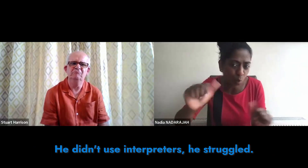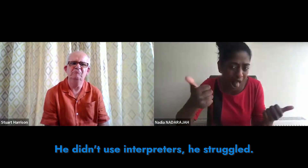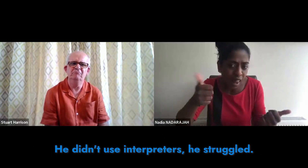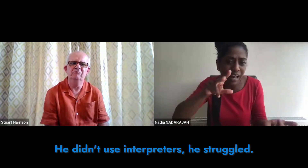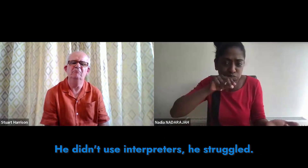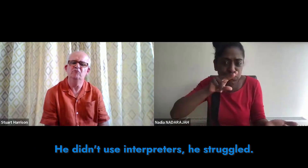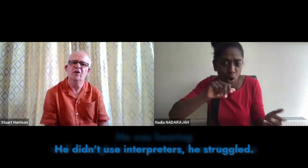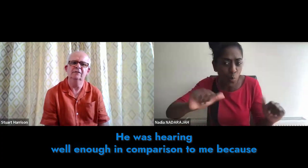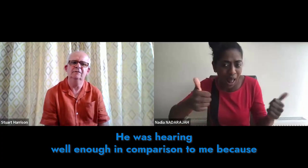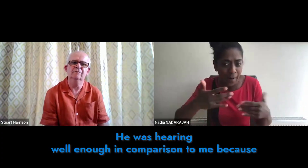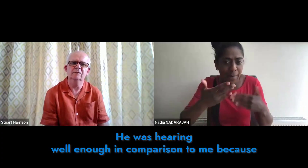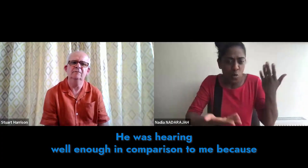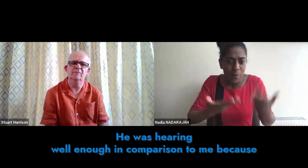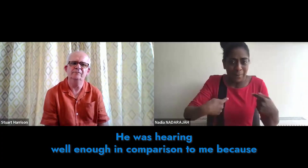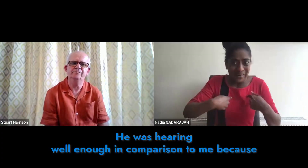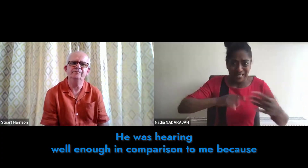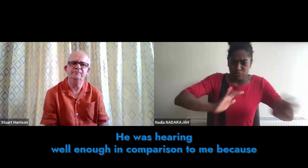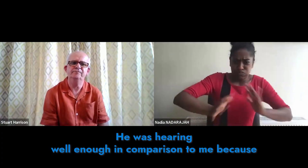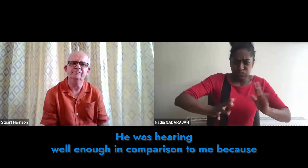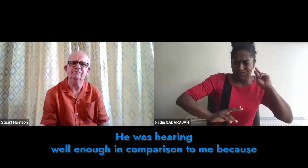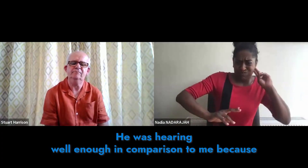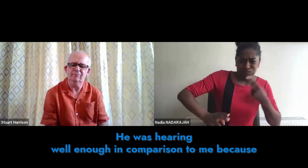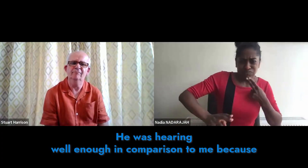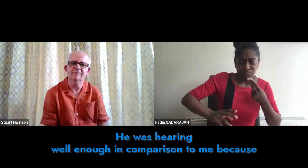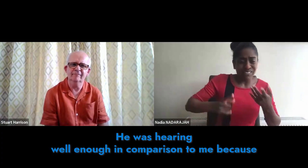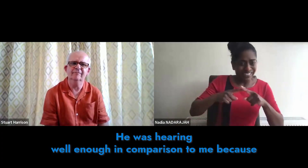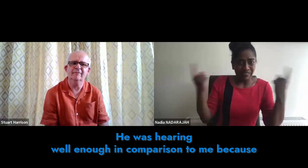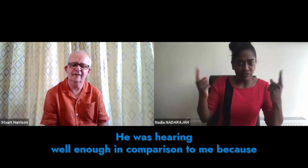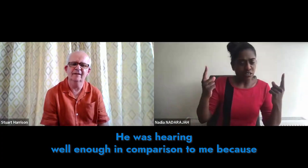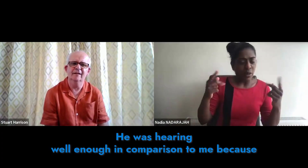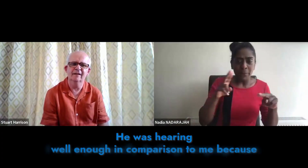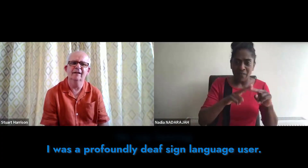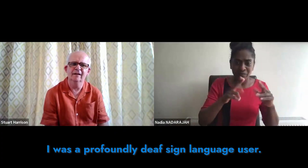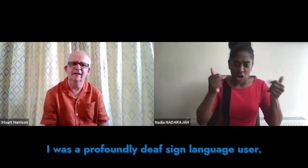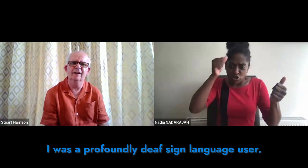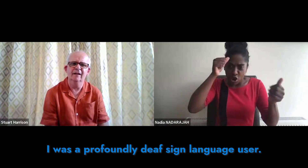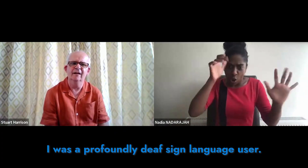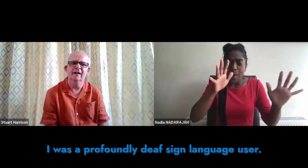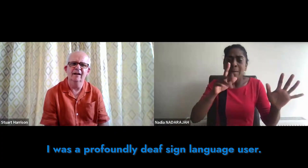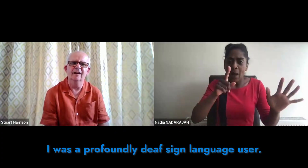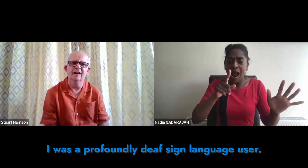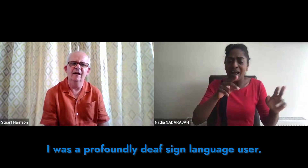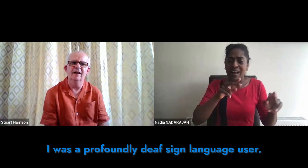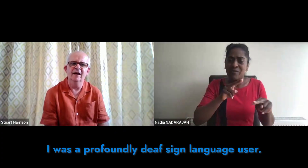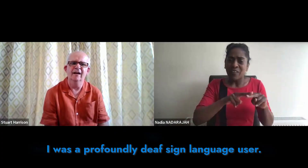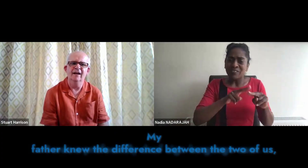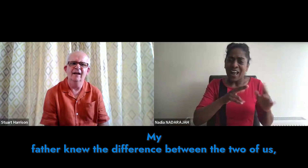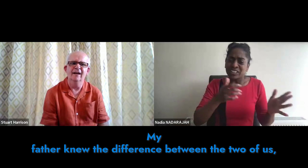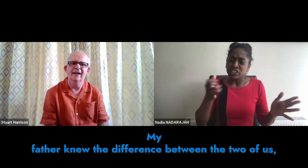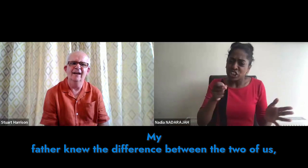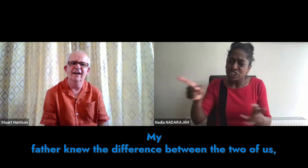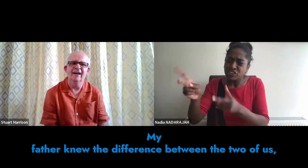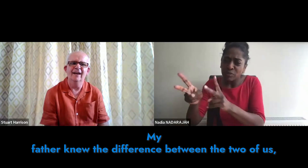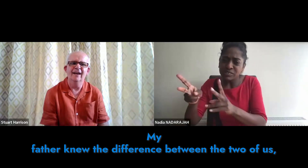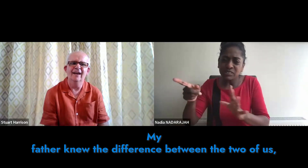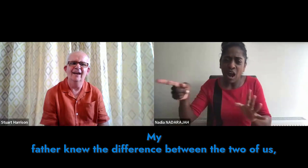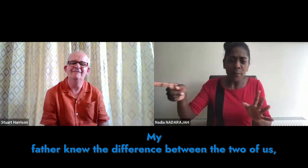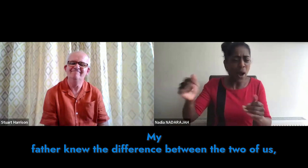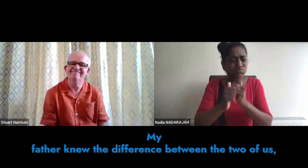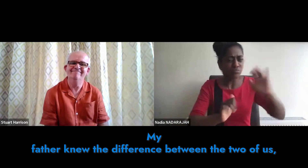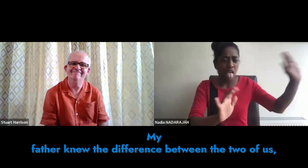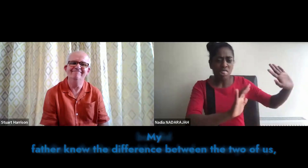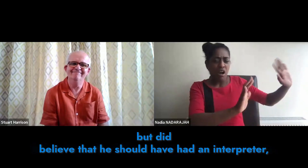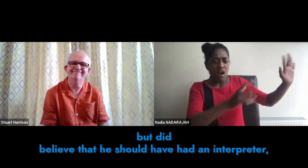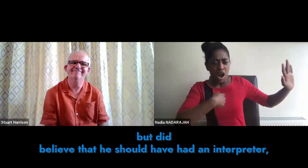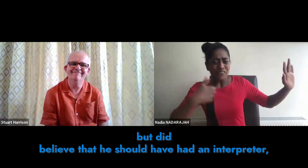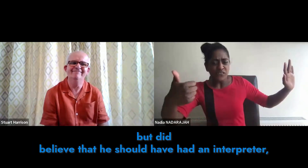He struggled. He was hearing well enough in comparison to me, because I was profoundly deaf sign language user. My father knew the difference between the